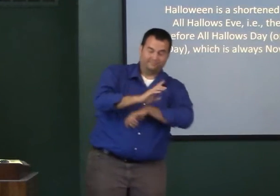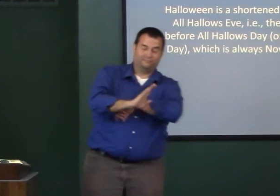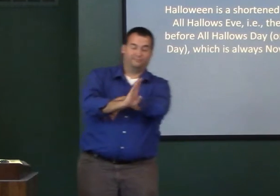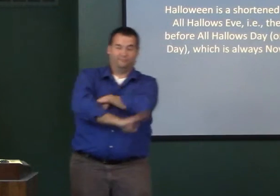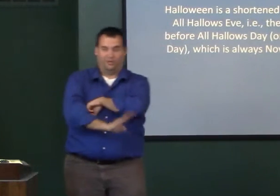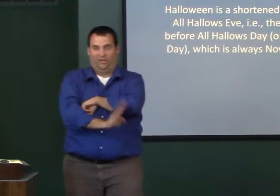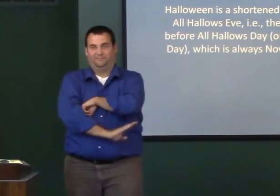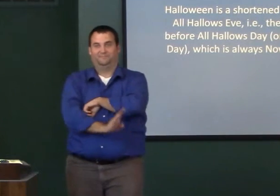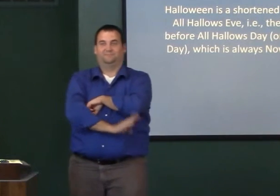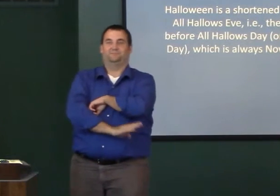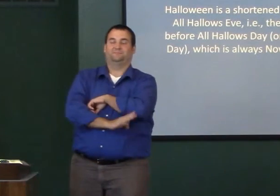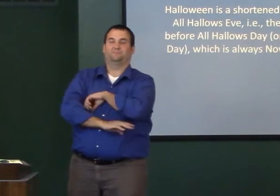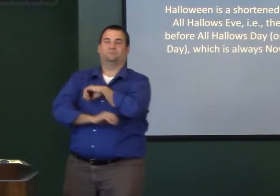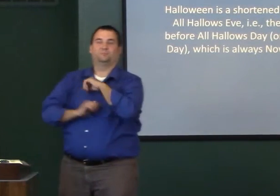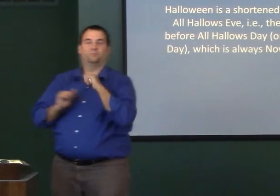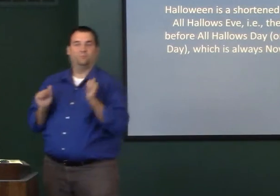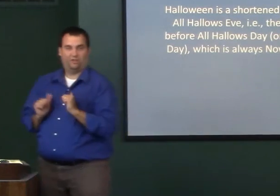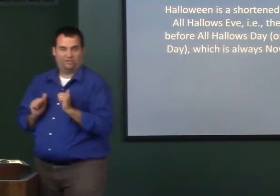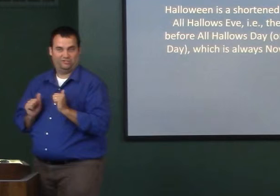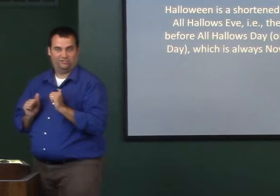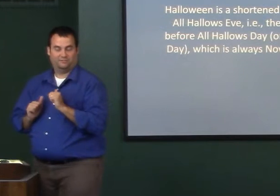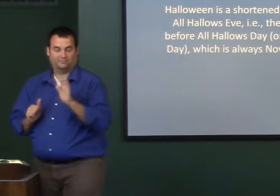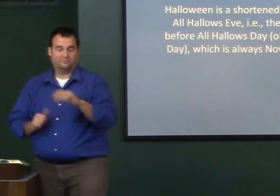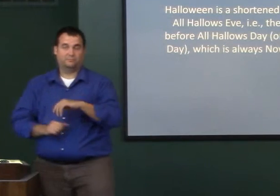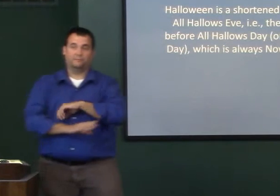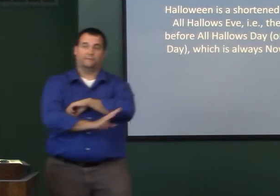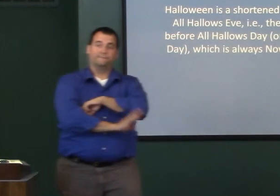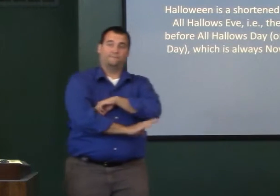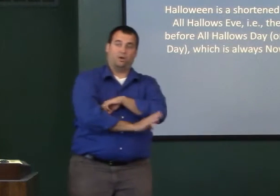no, fall. And then winter.